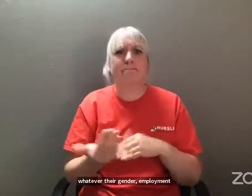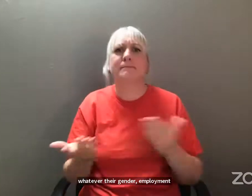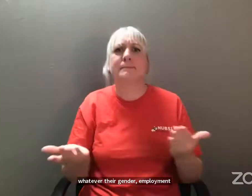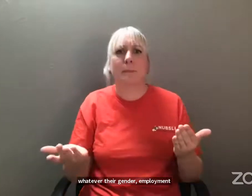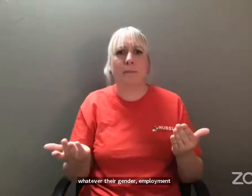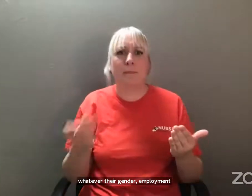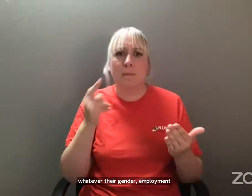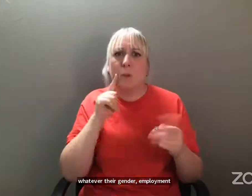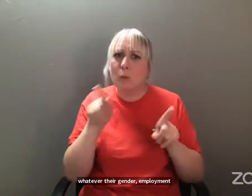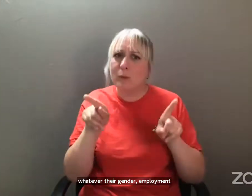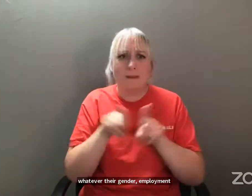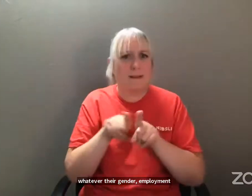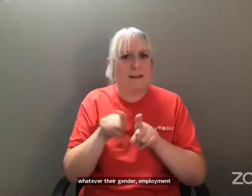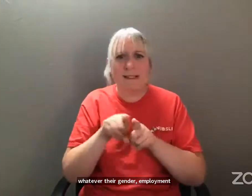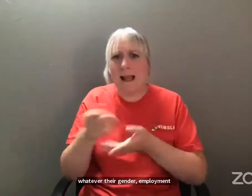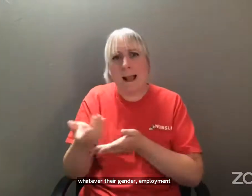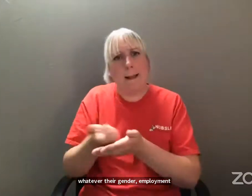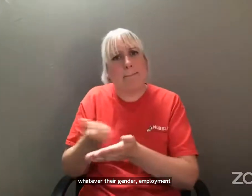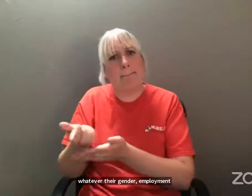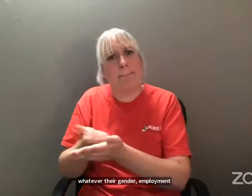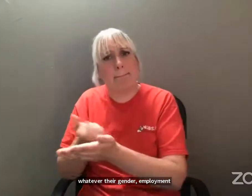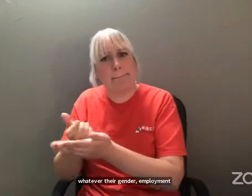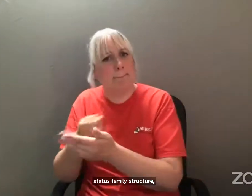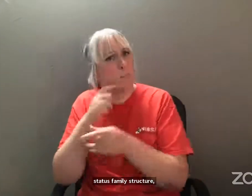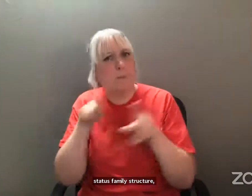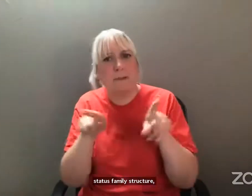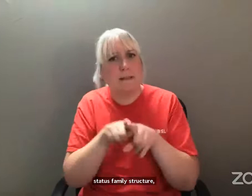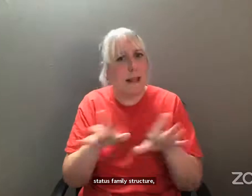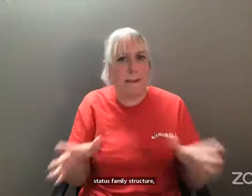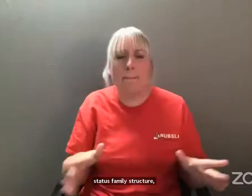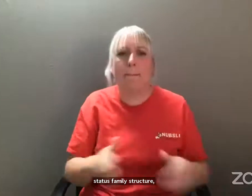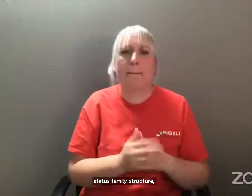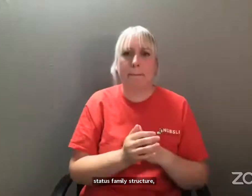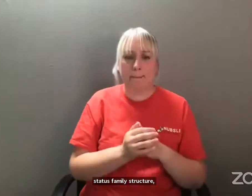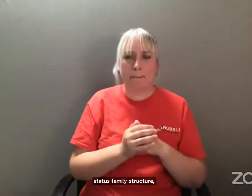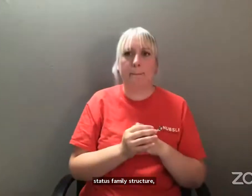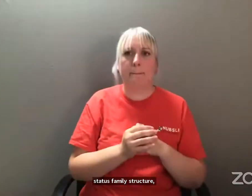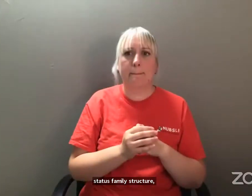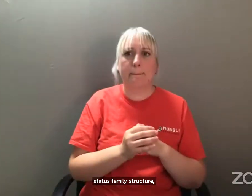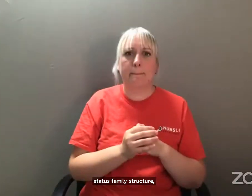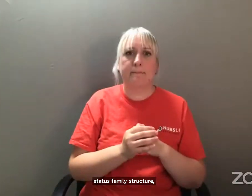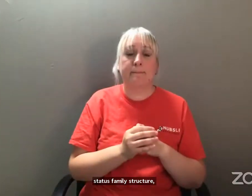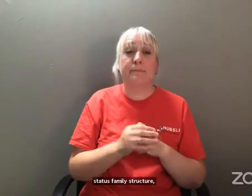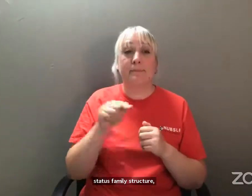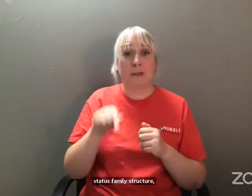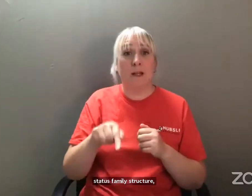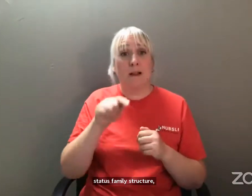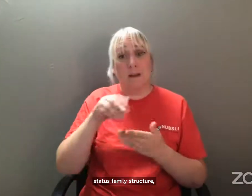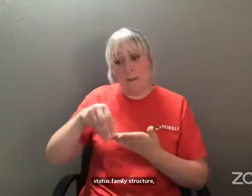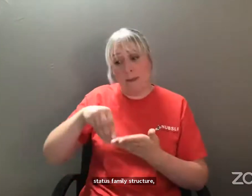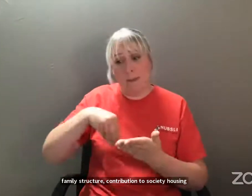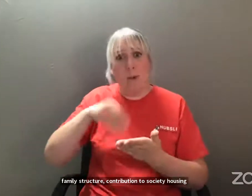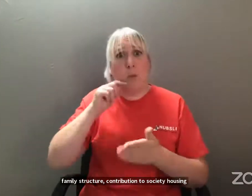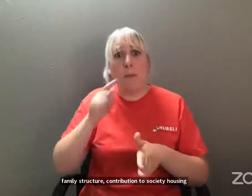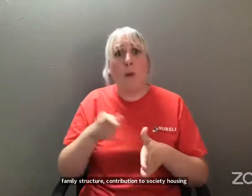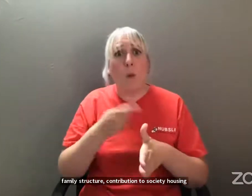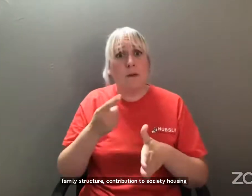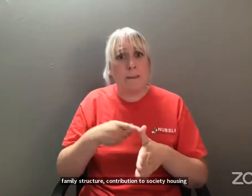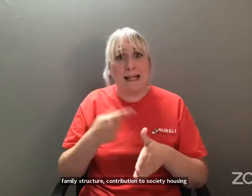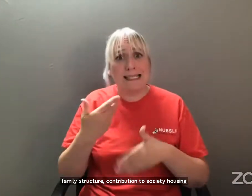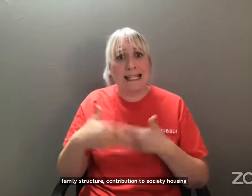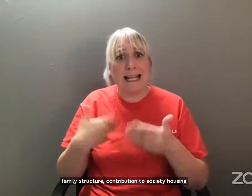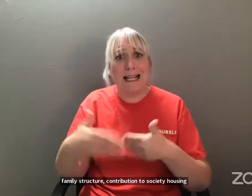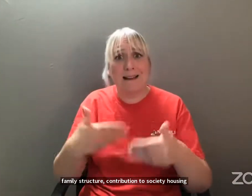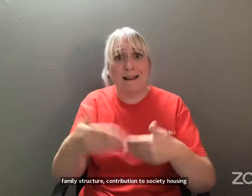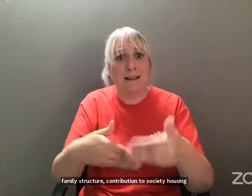contribution, contribution to society, housing costs, or anything else. It would be automatic. Someone's citizen's basic